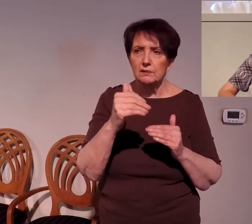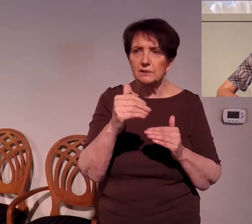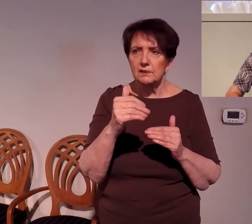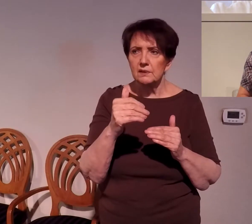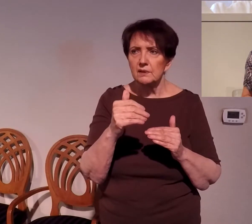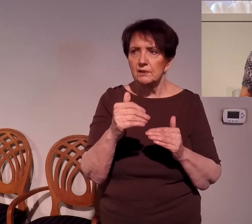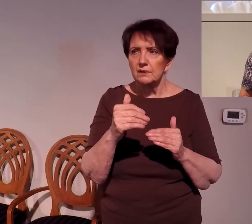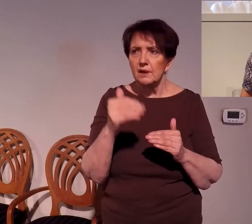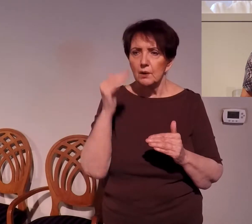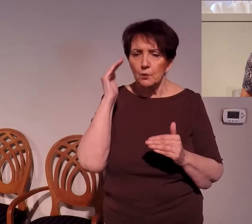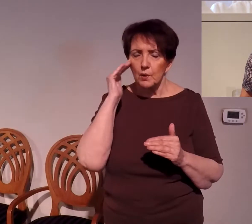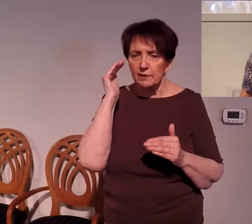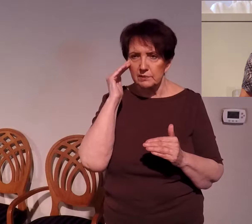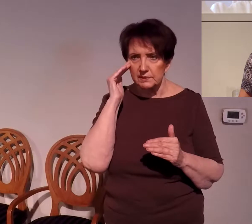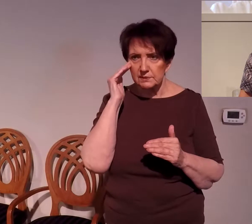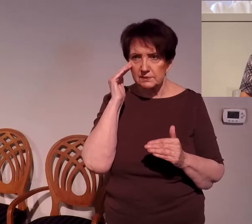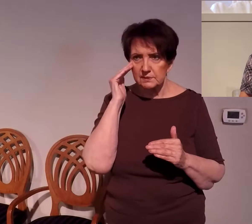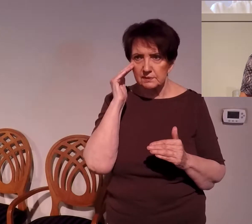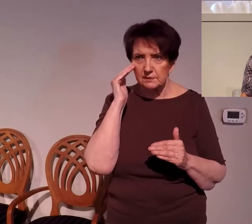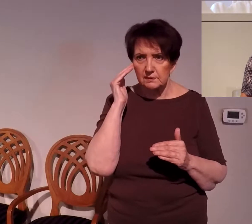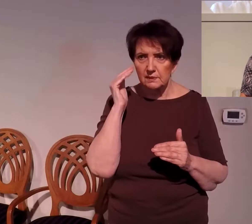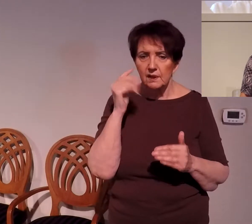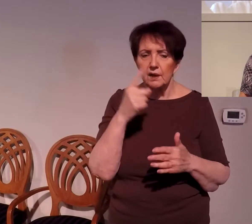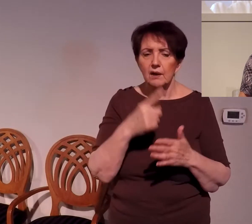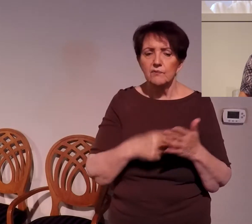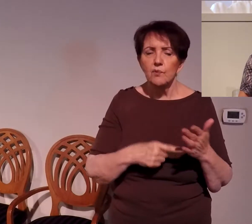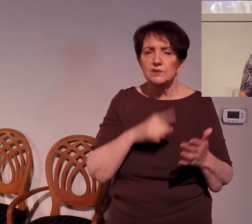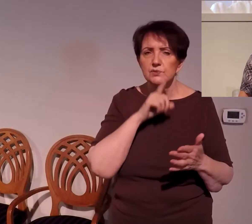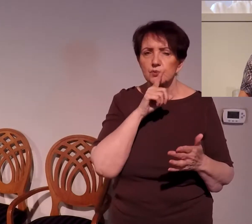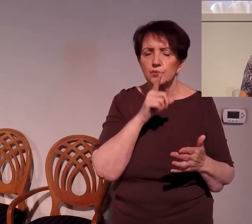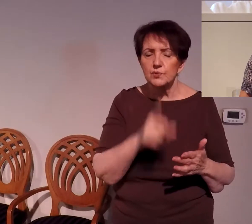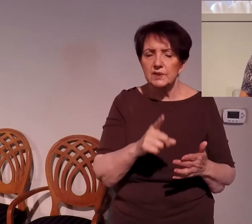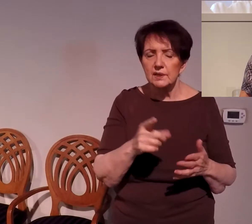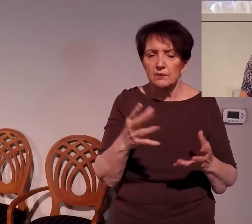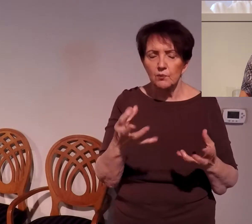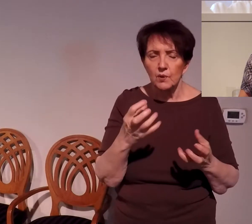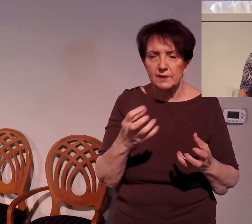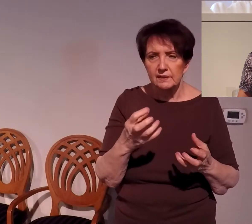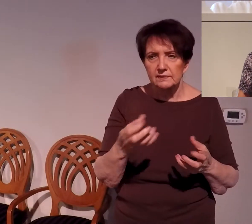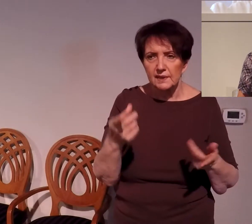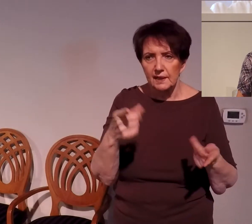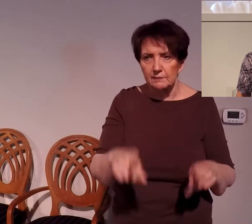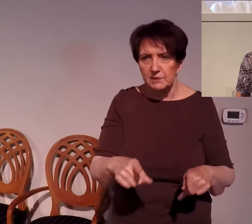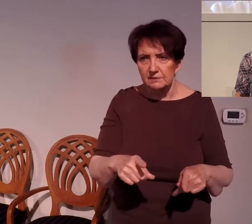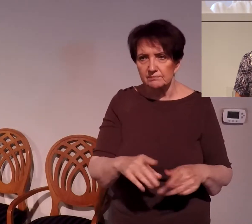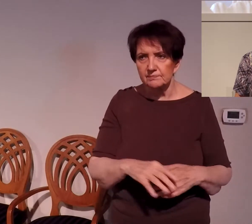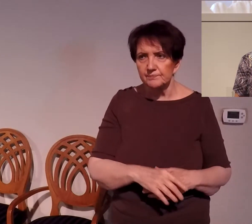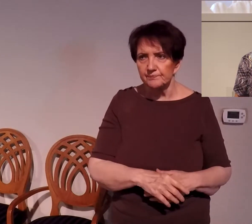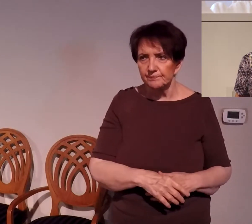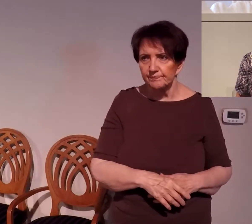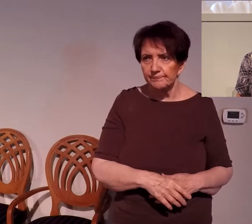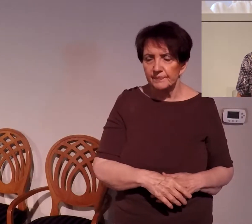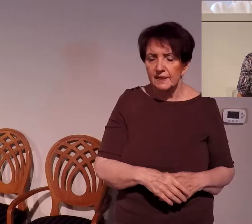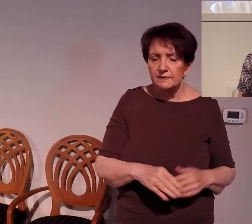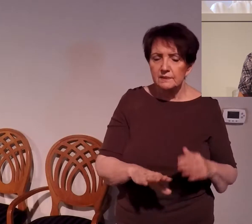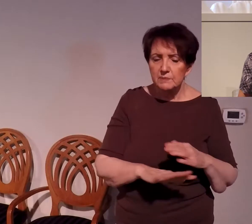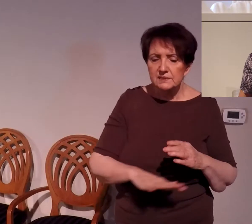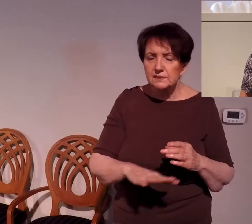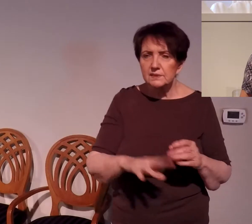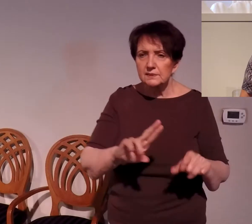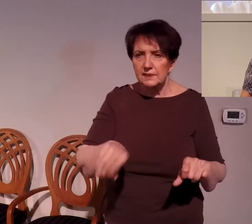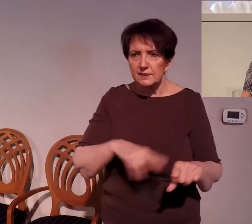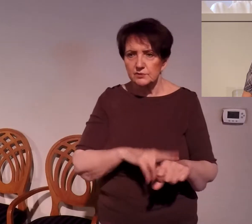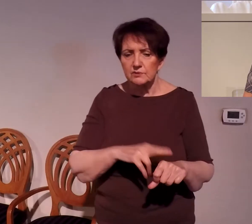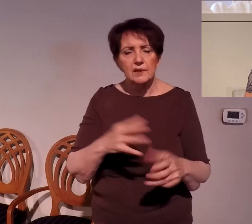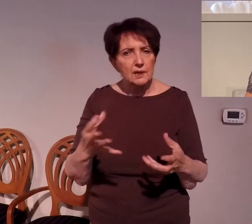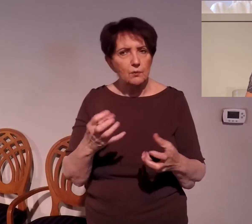the awareness of what it is that I'm seeking, of the essential nature that